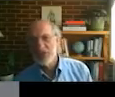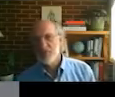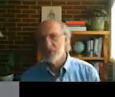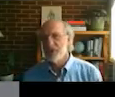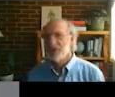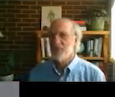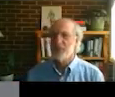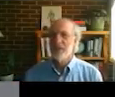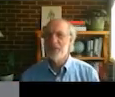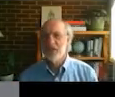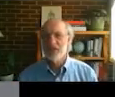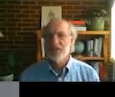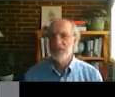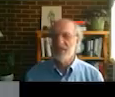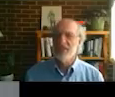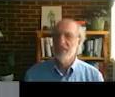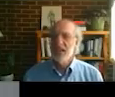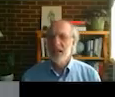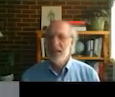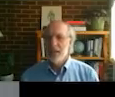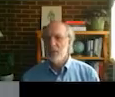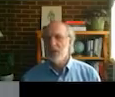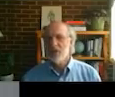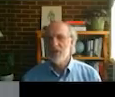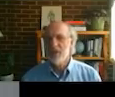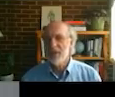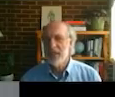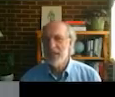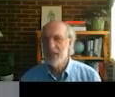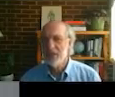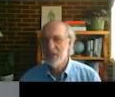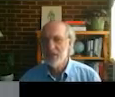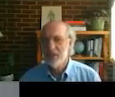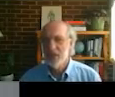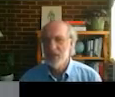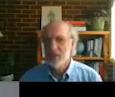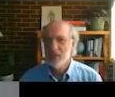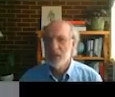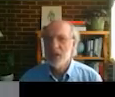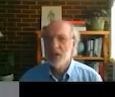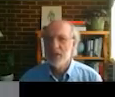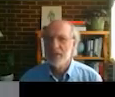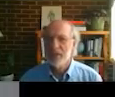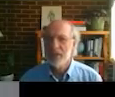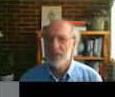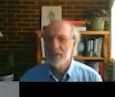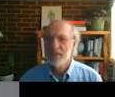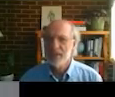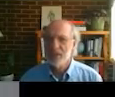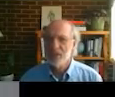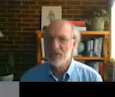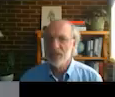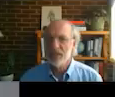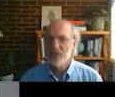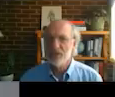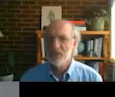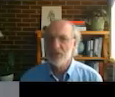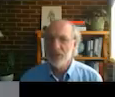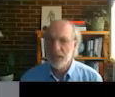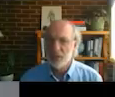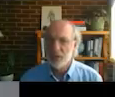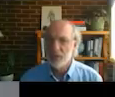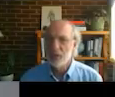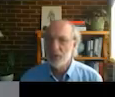because of their experience and preferences. And we also didn't get into a lot of the extensions of language